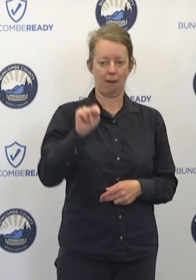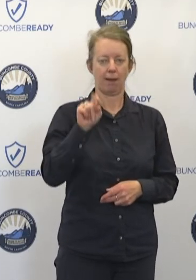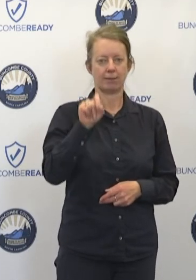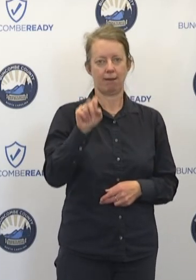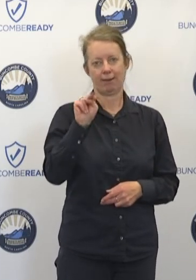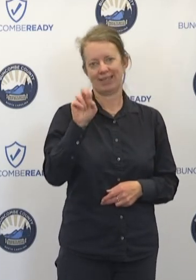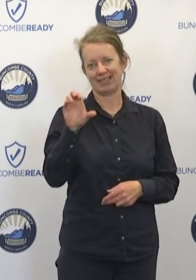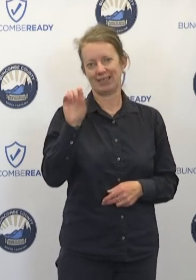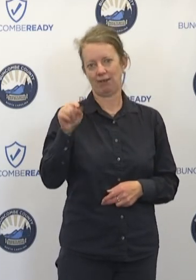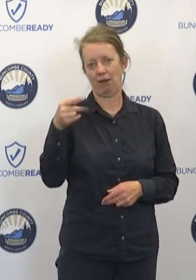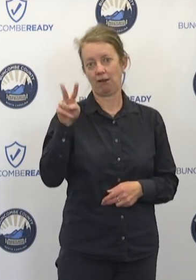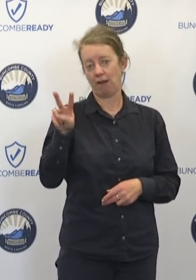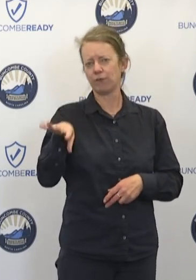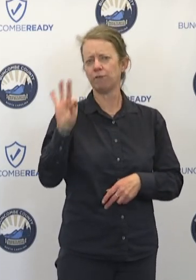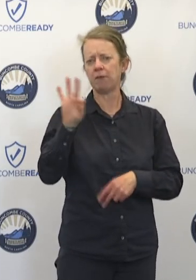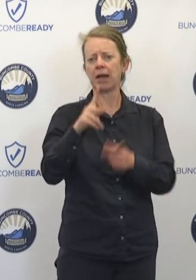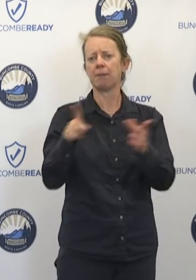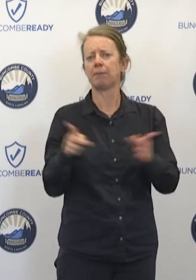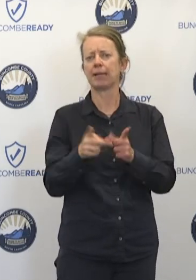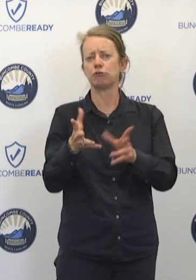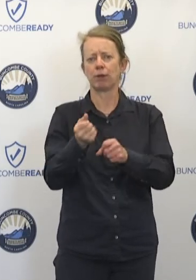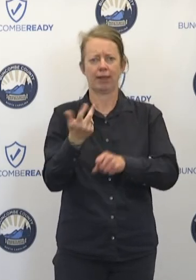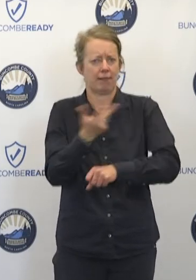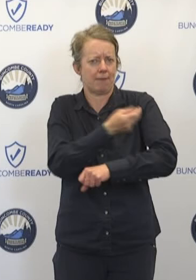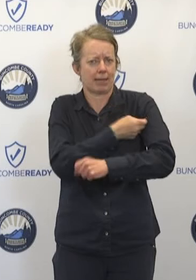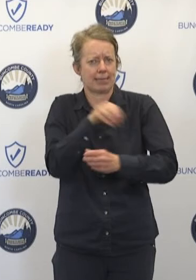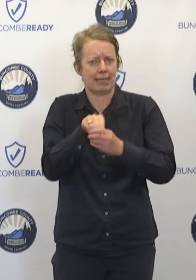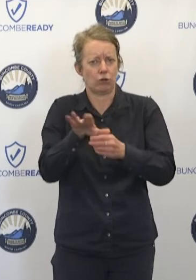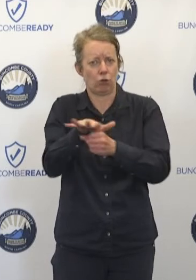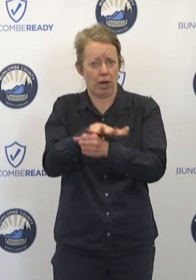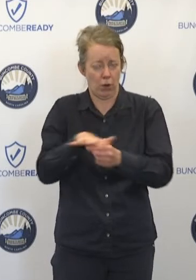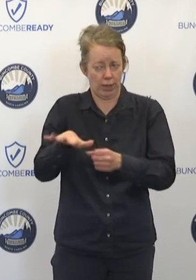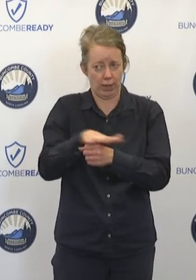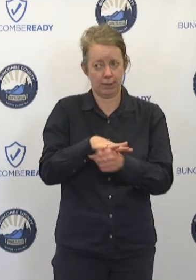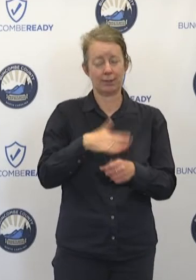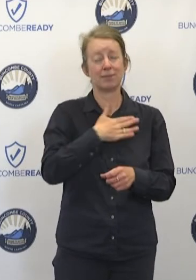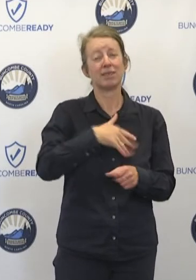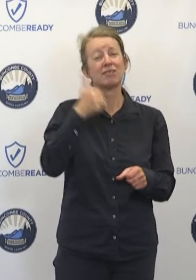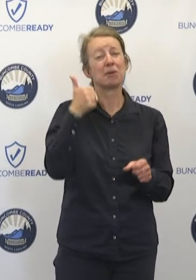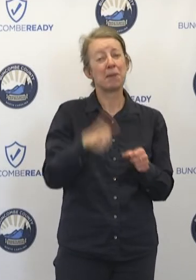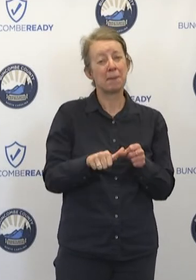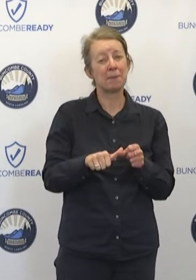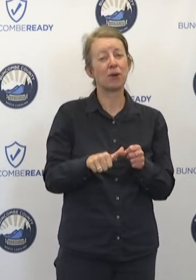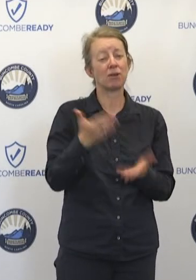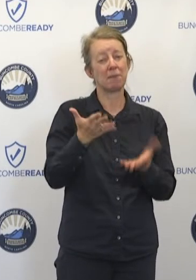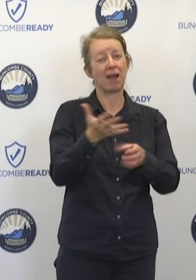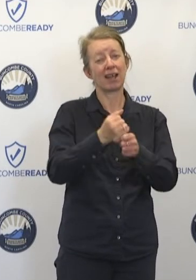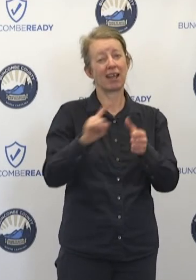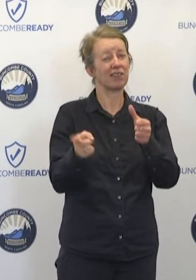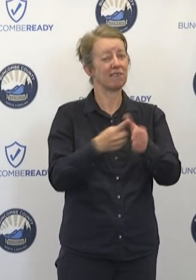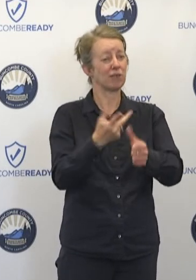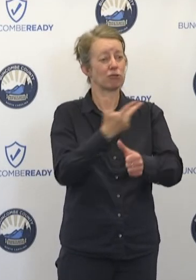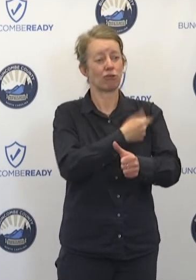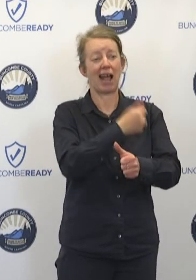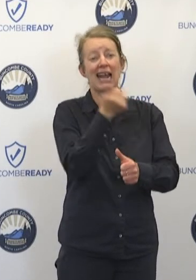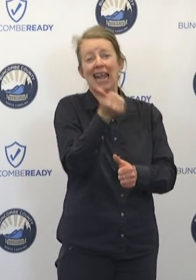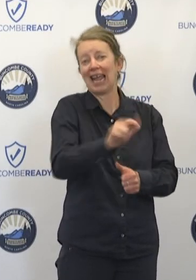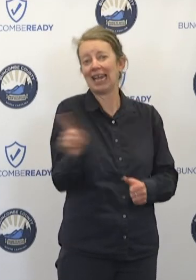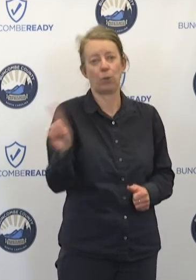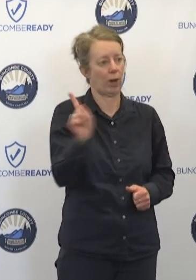myspot.nc.gov to find a vaccine provider in your area. Please remember that you may receive your first dose at any